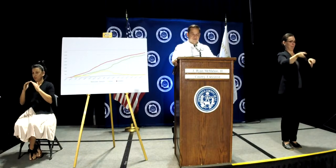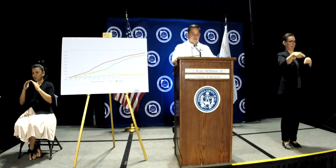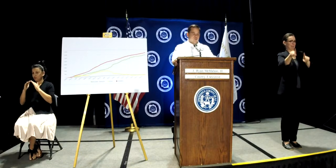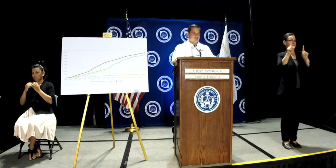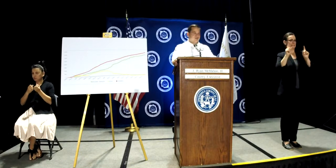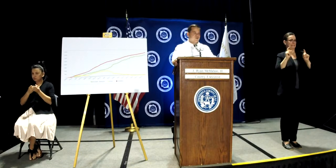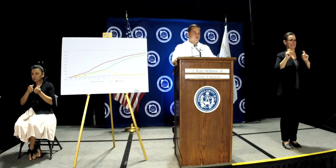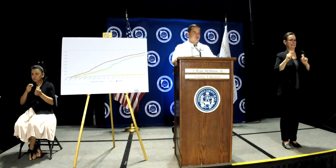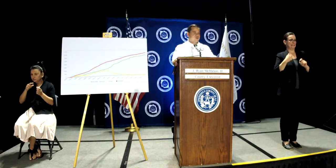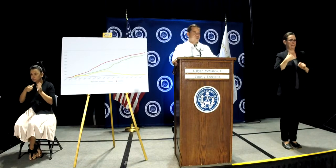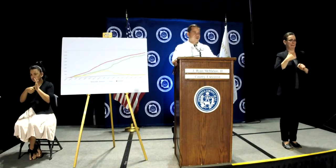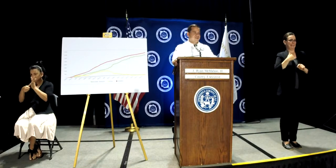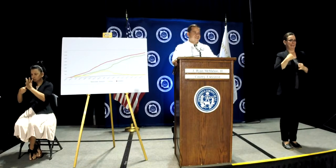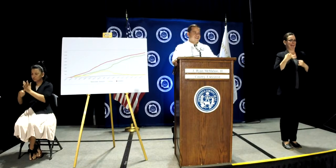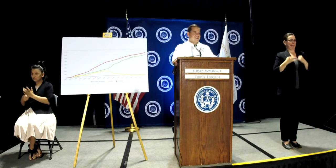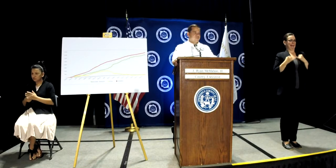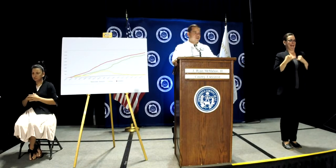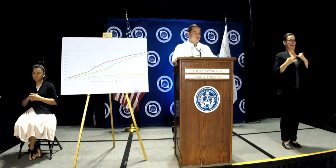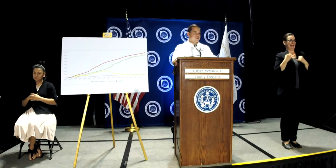Trish, that I'm really looking forward to